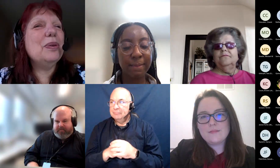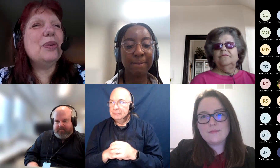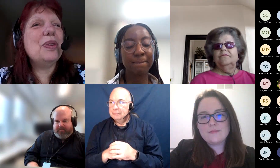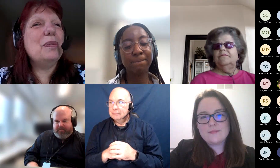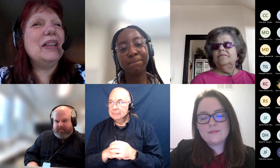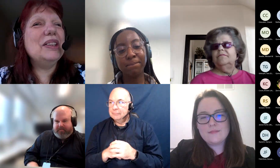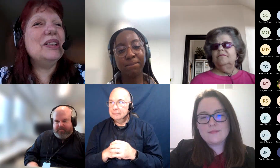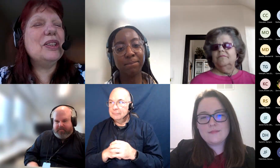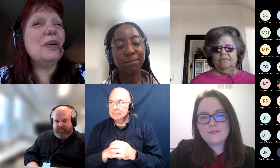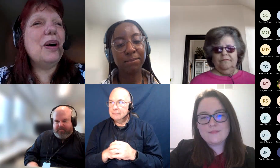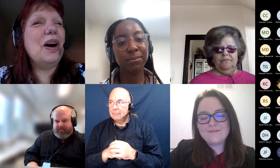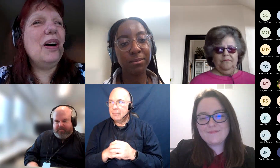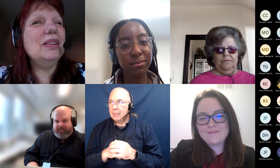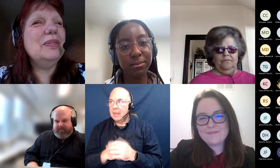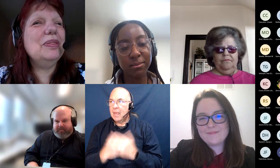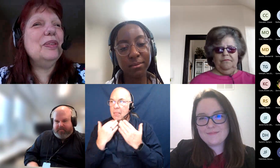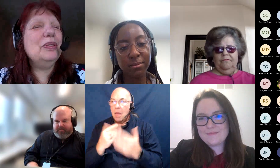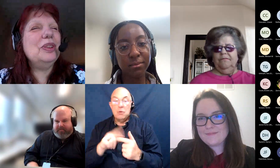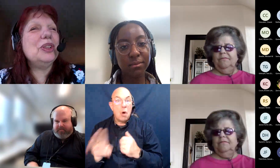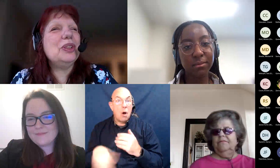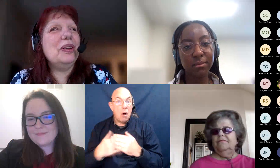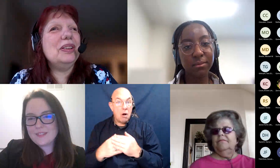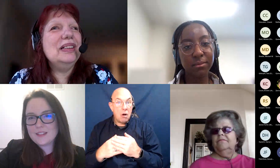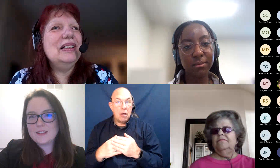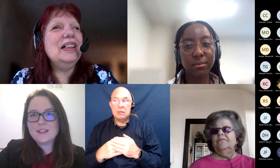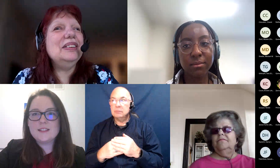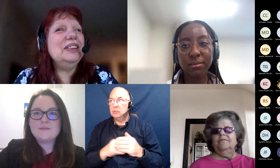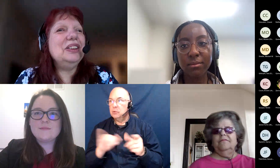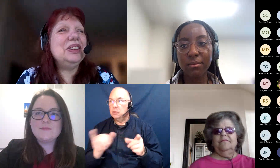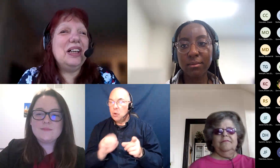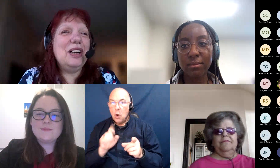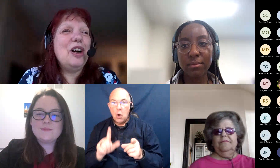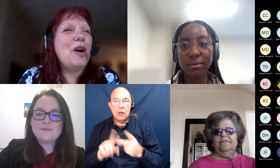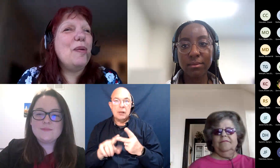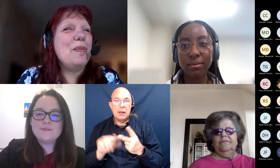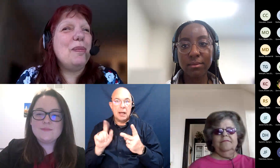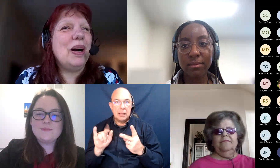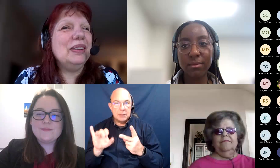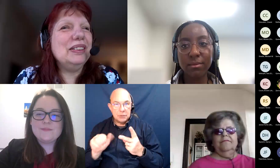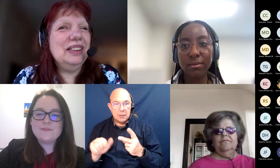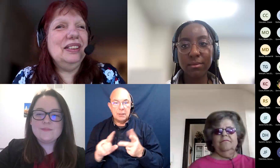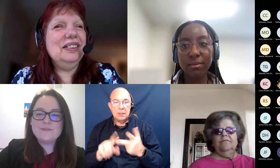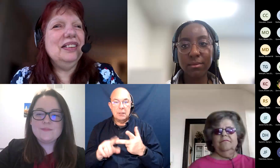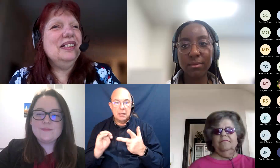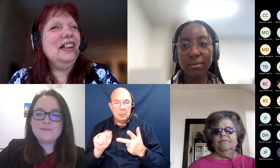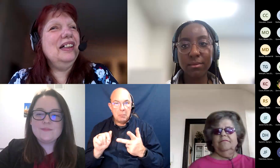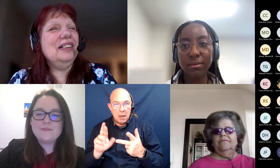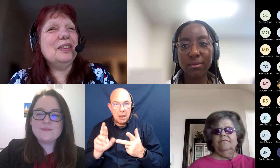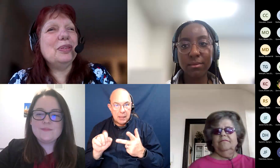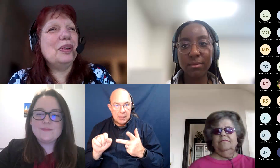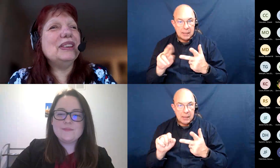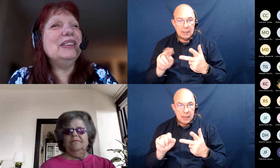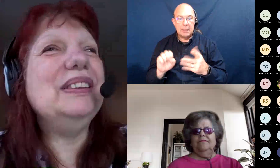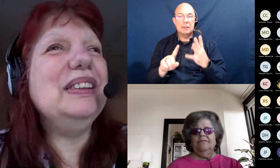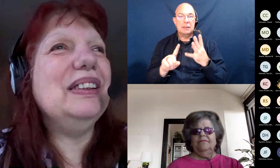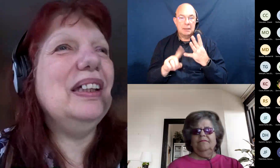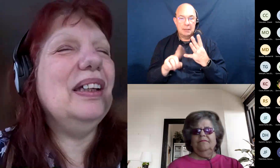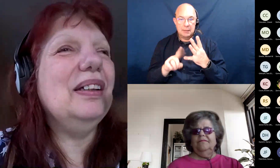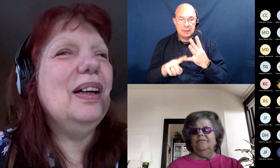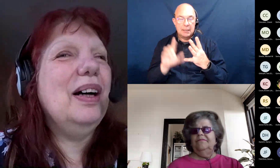Thank you so much to all of you, Joel, Alicia, Marlene, and of